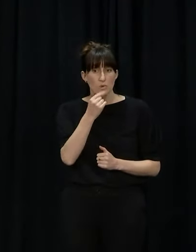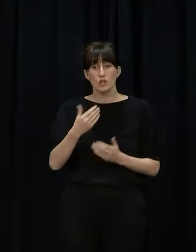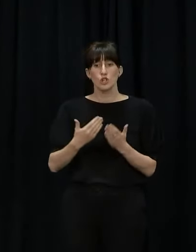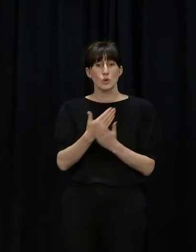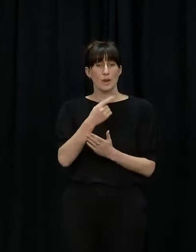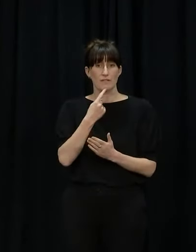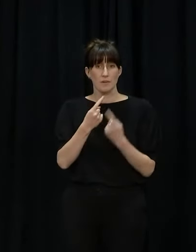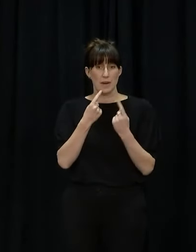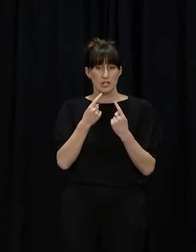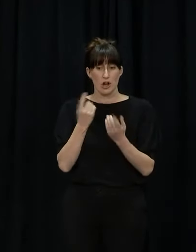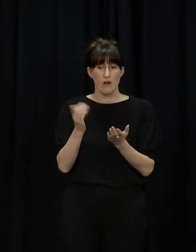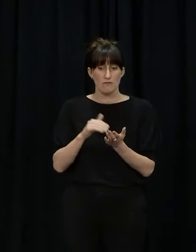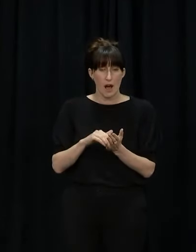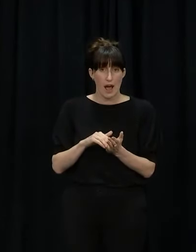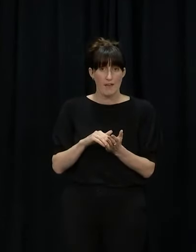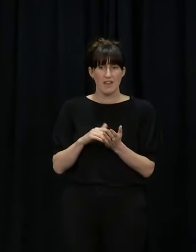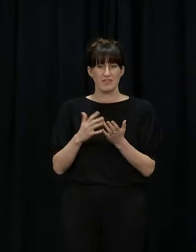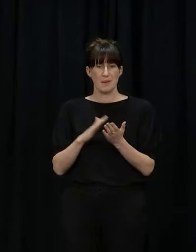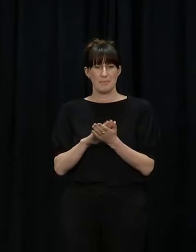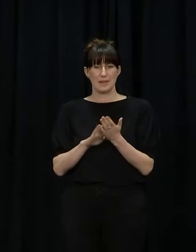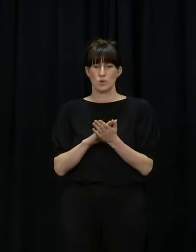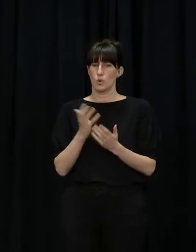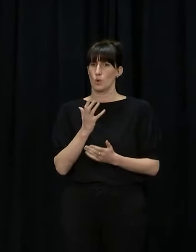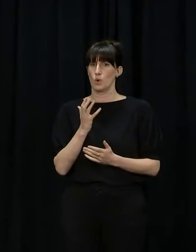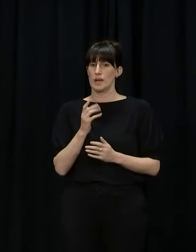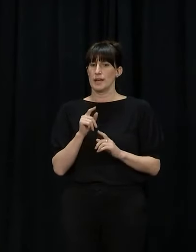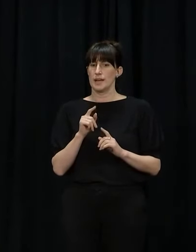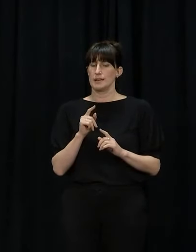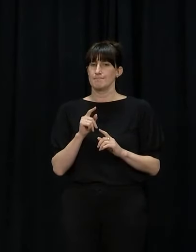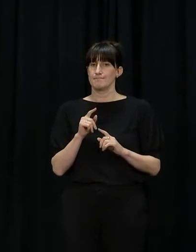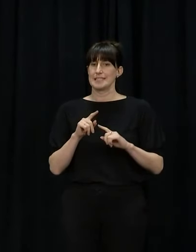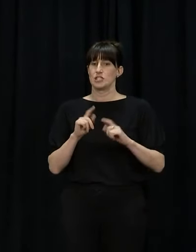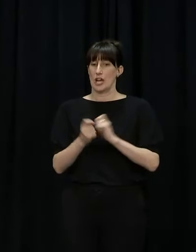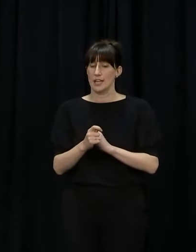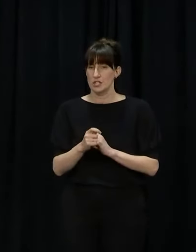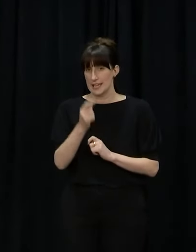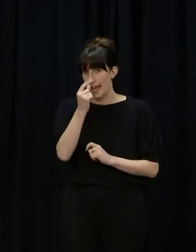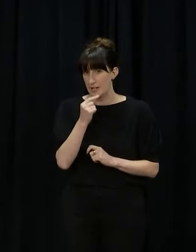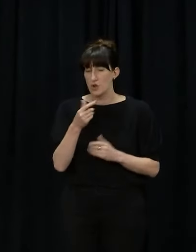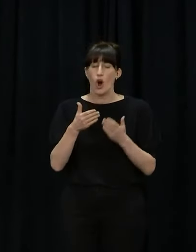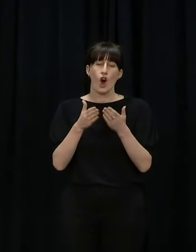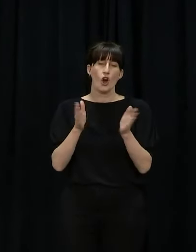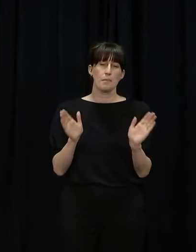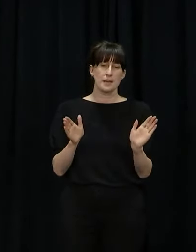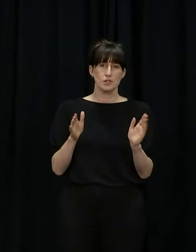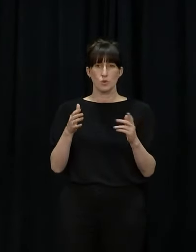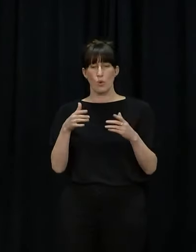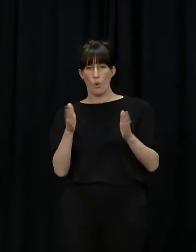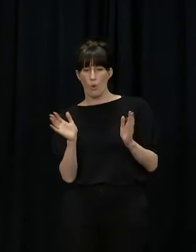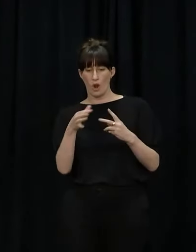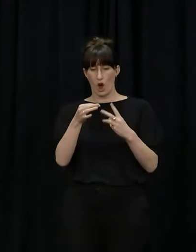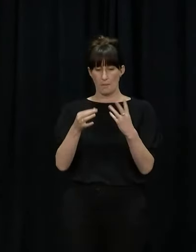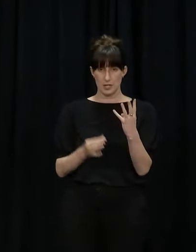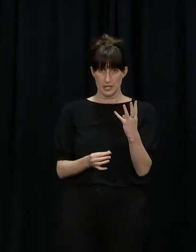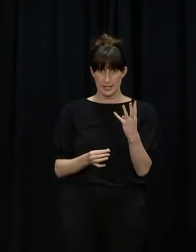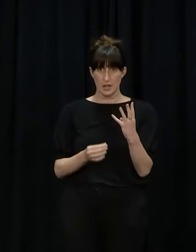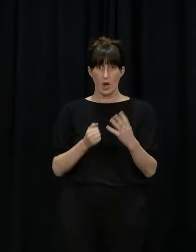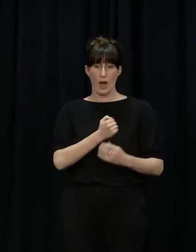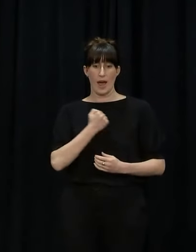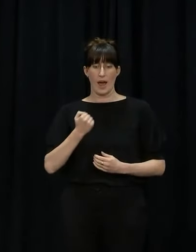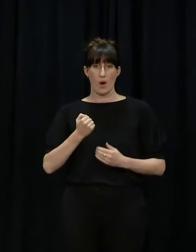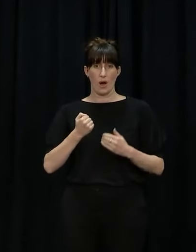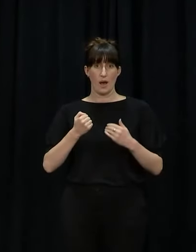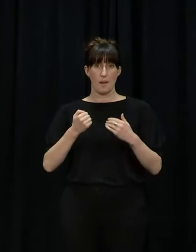we do need to remain open to other possibilities. That means you will see our public health unit continue to be